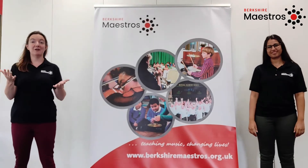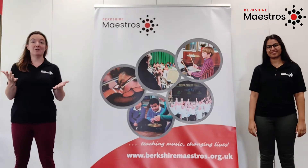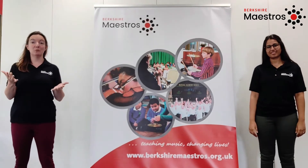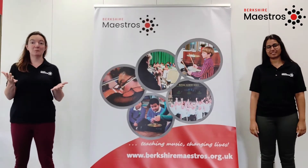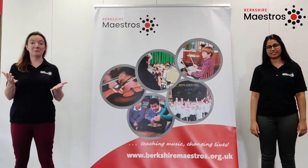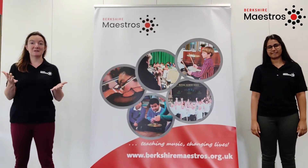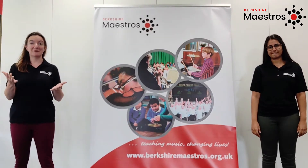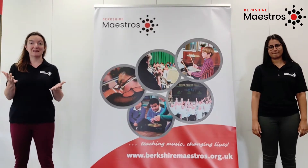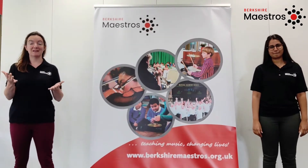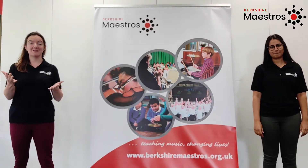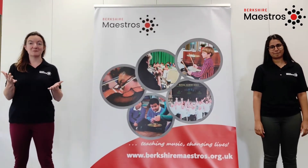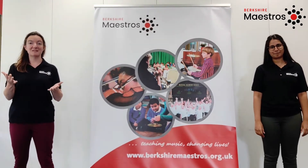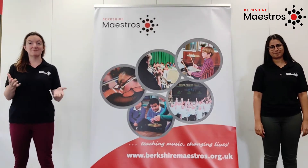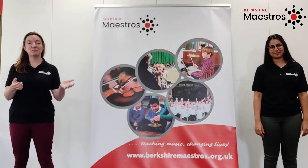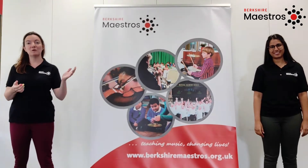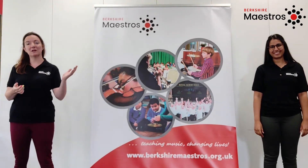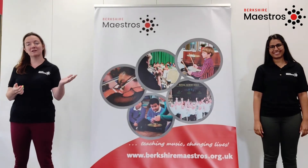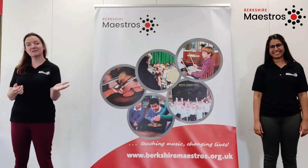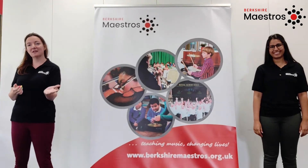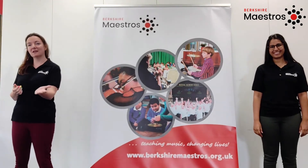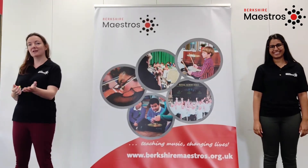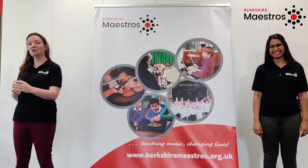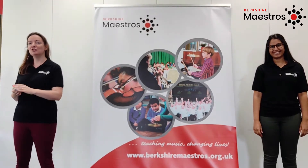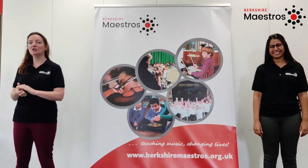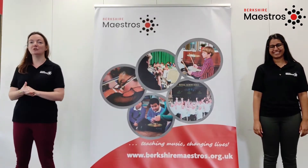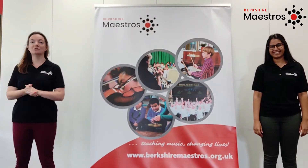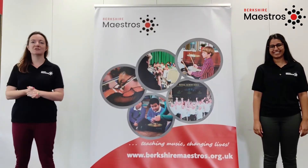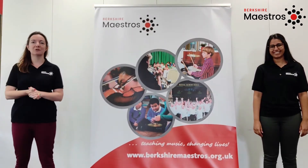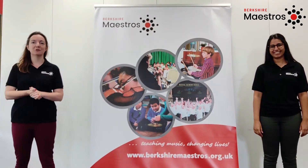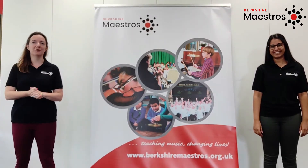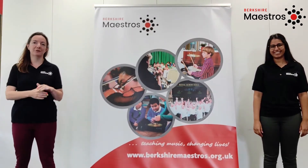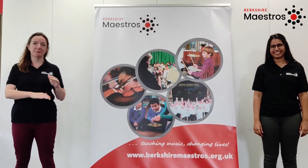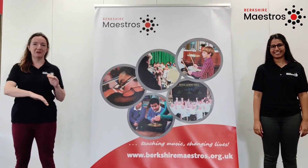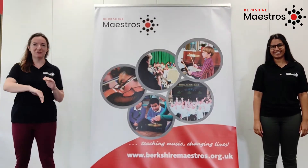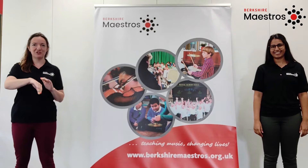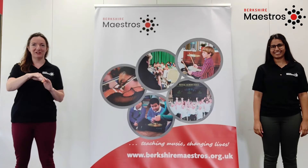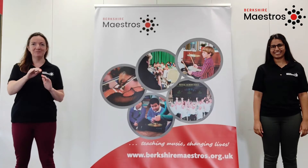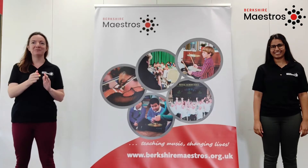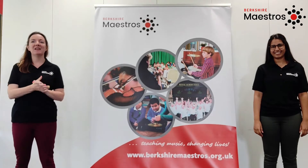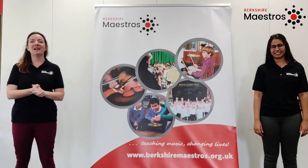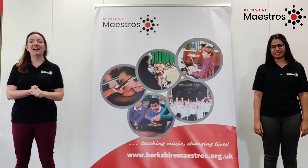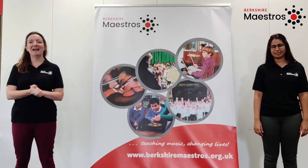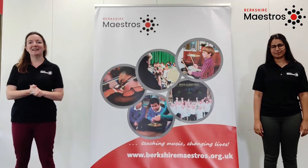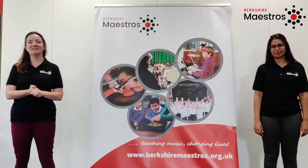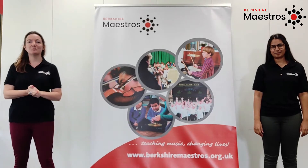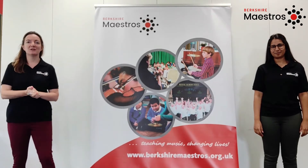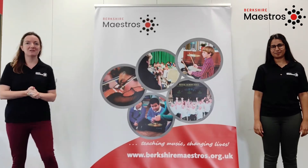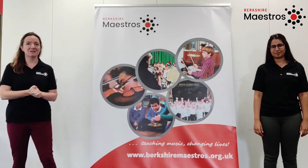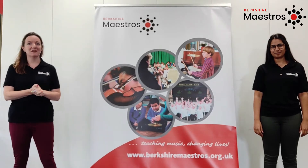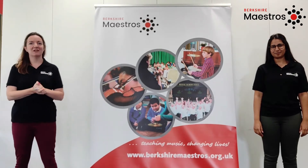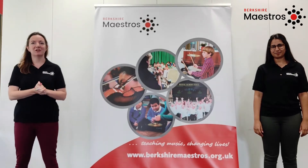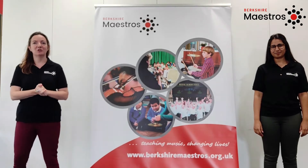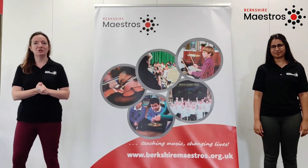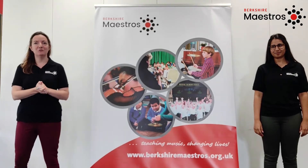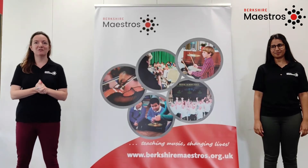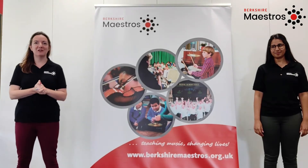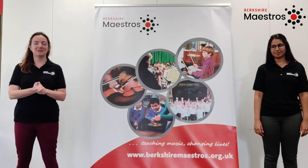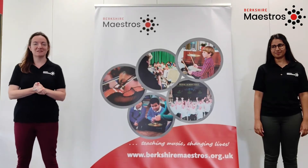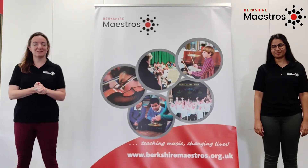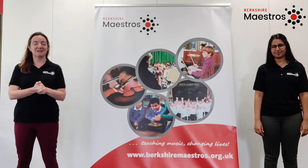our warm-ups that we had last week. We're going to learn a new song on pitching and we're going to learn a new verse